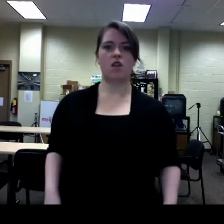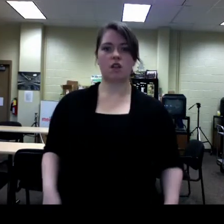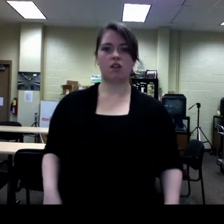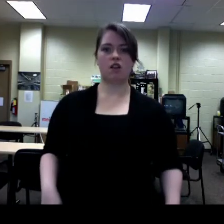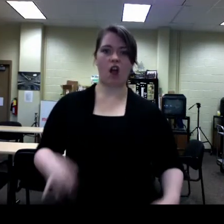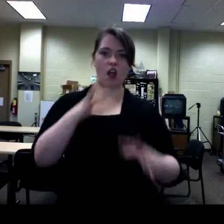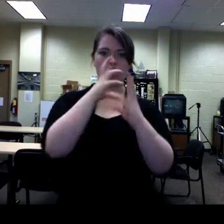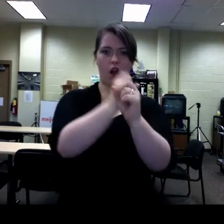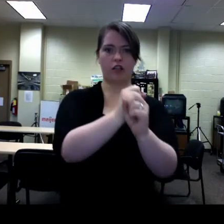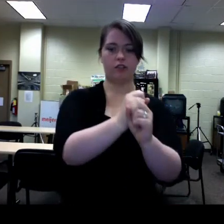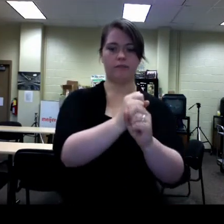Intimacy